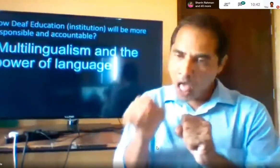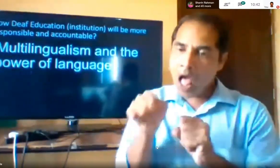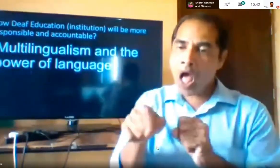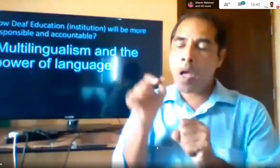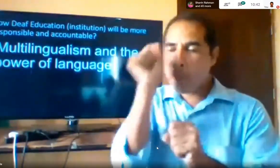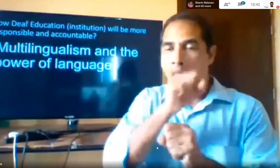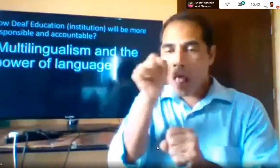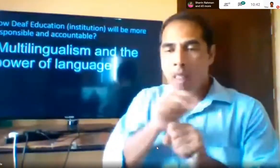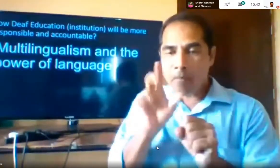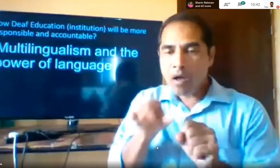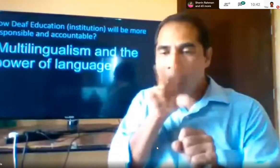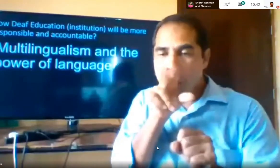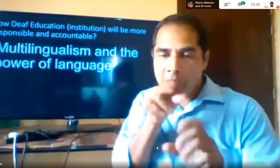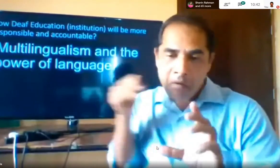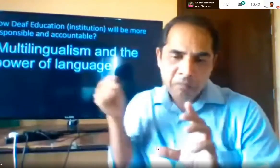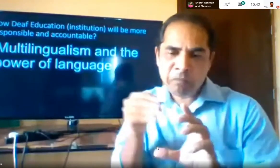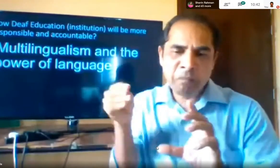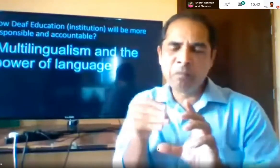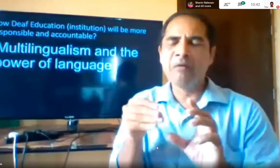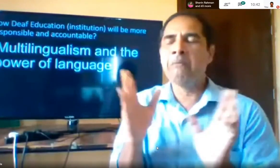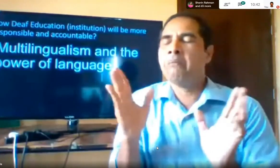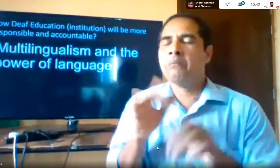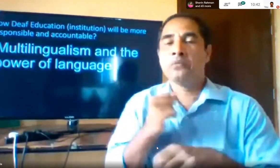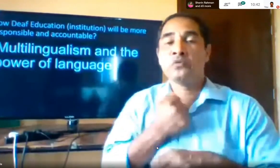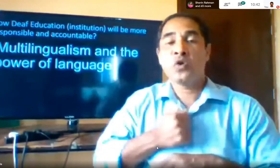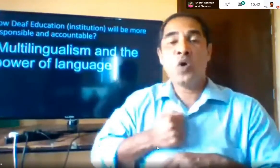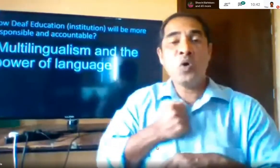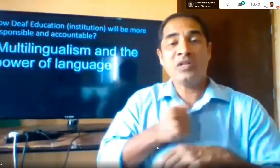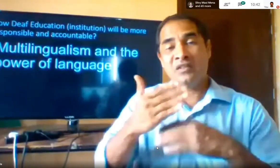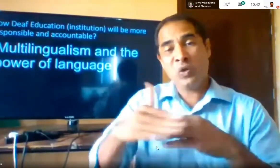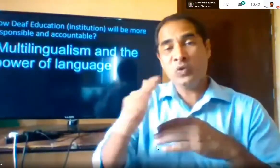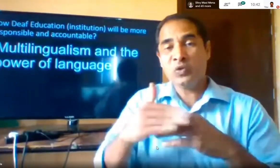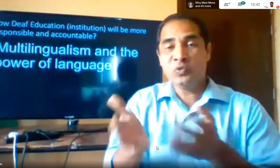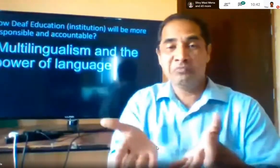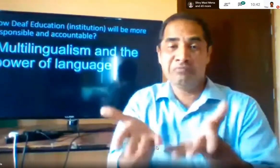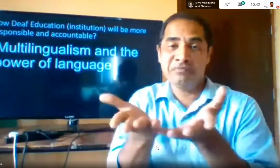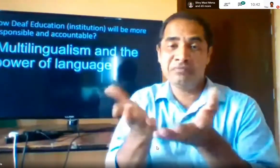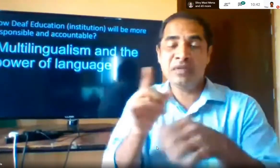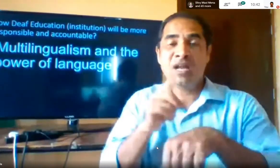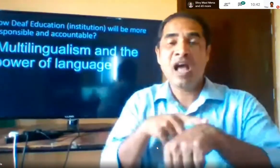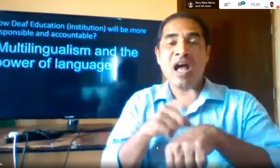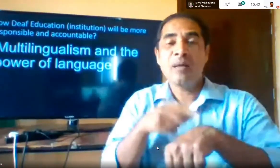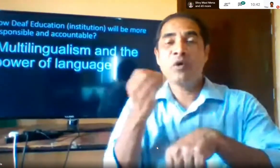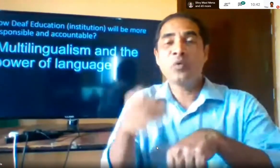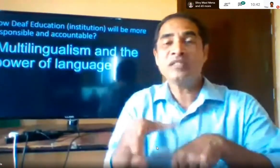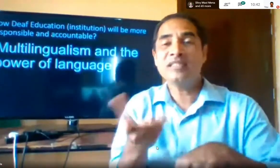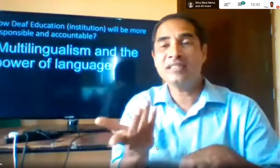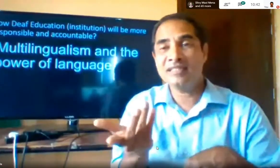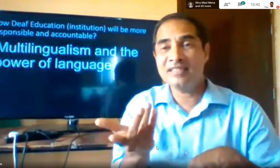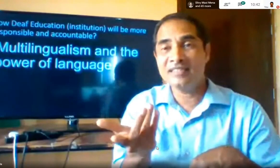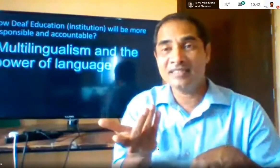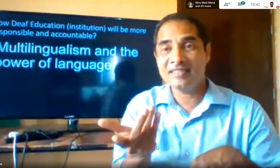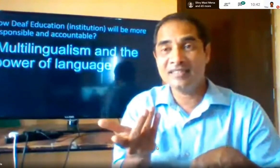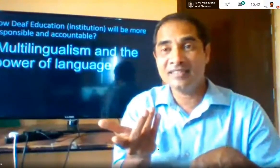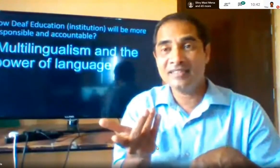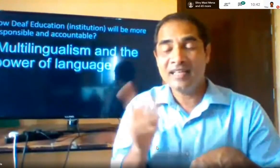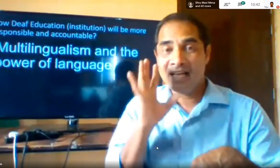So we will be saying like hard of hearing people, it's better to teach spoken language.